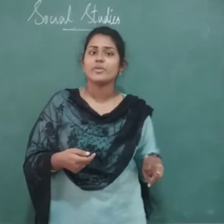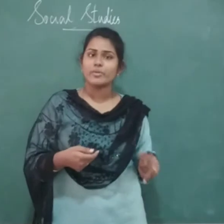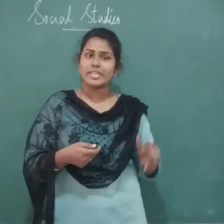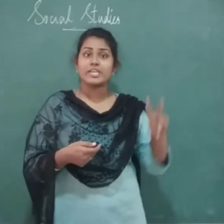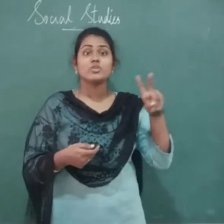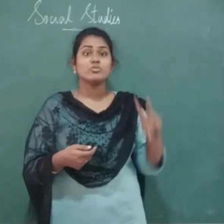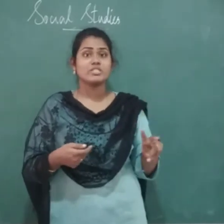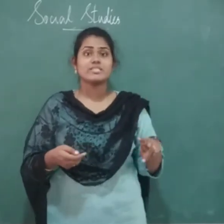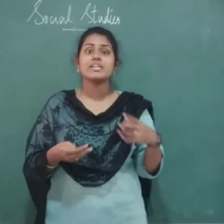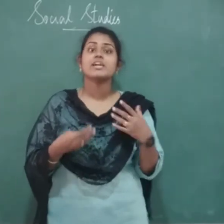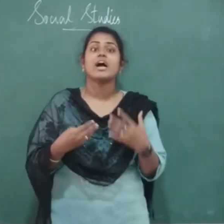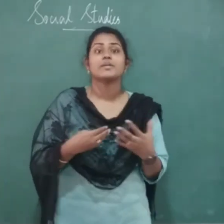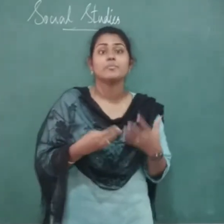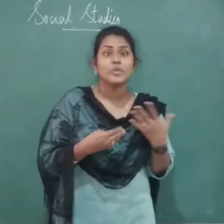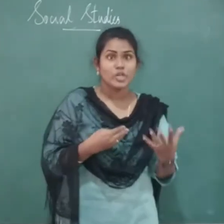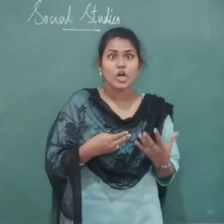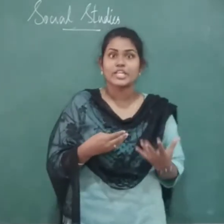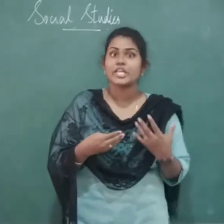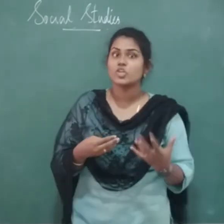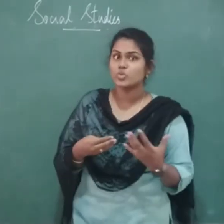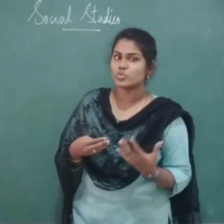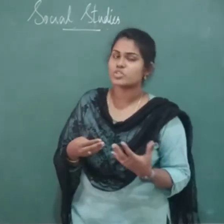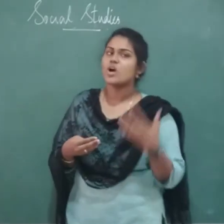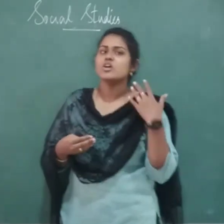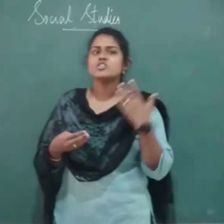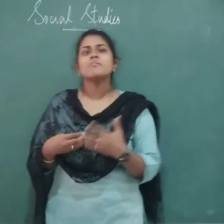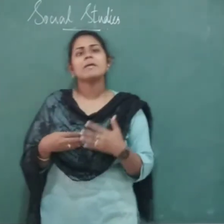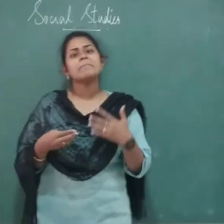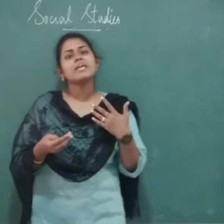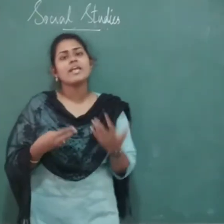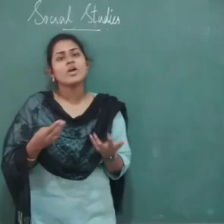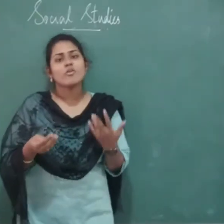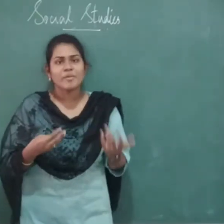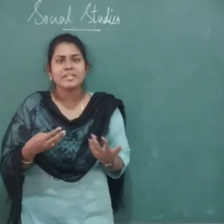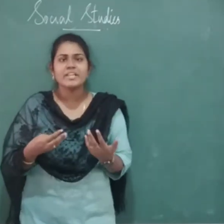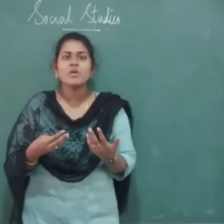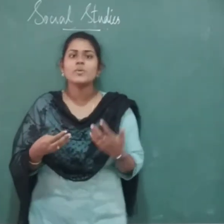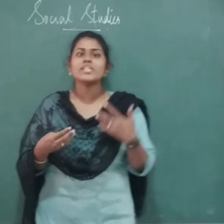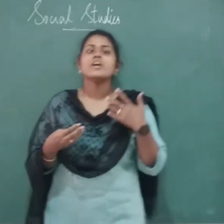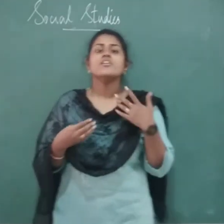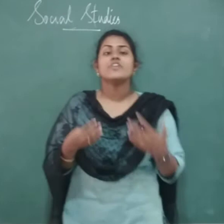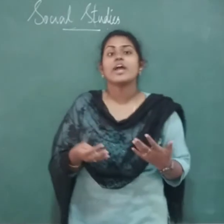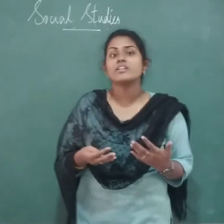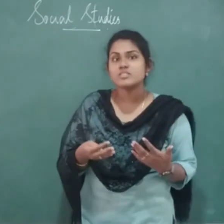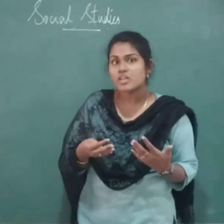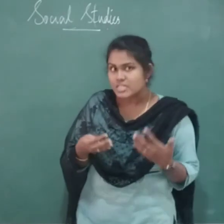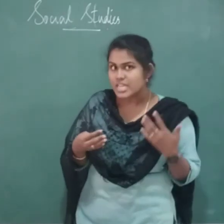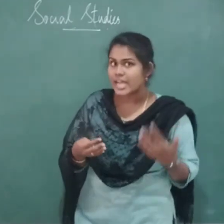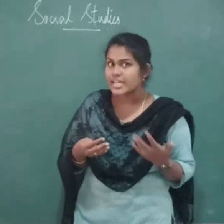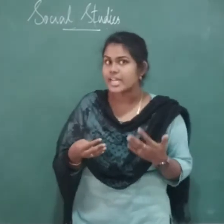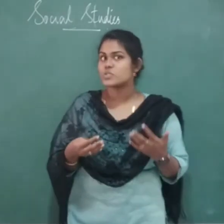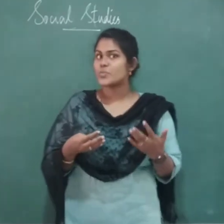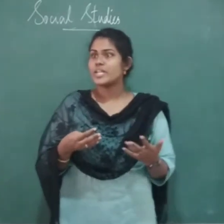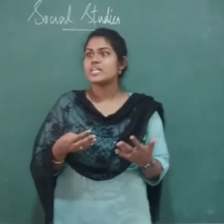they used as a card, bull card they used. So maybe they are familiar with rhinoceros and as well